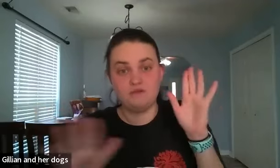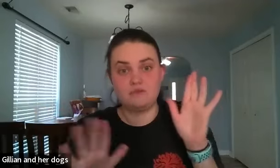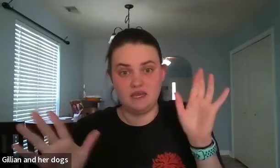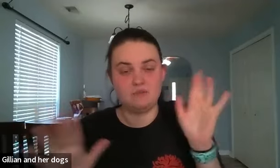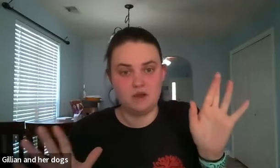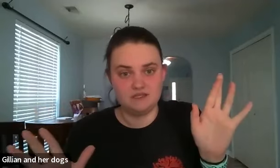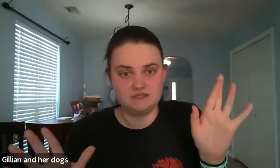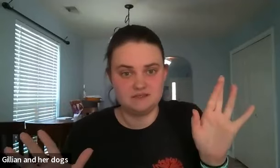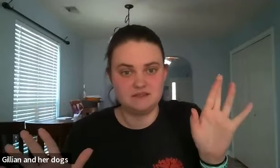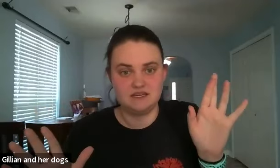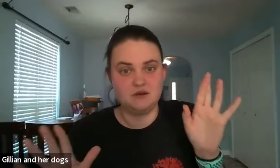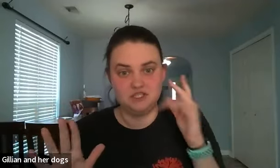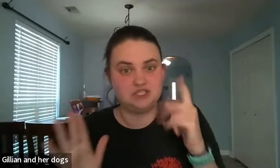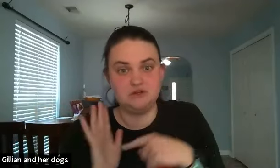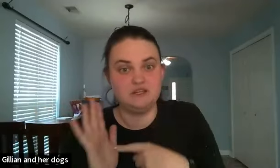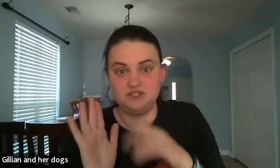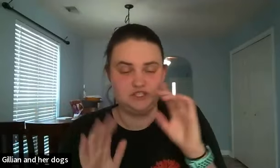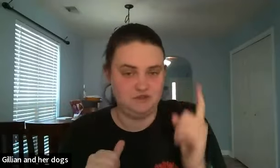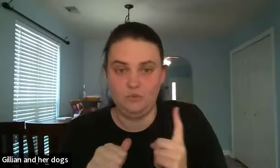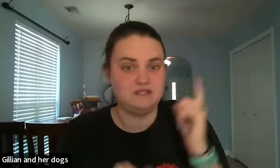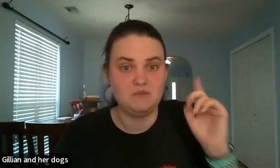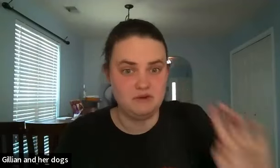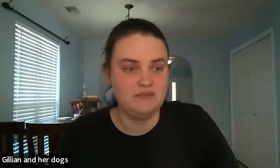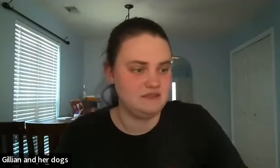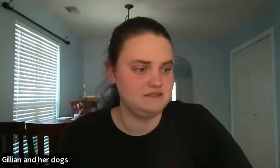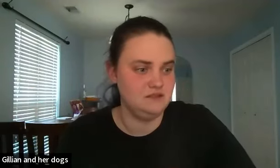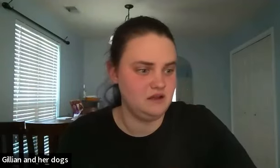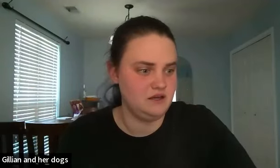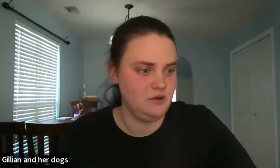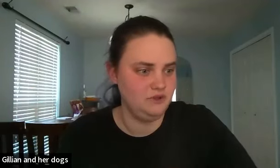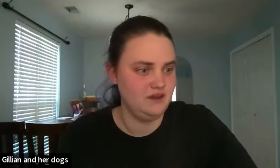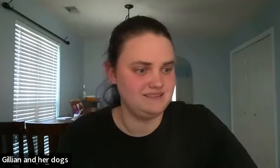them again, I promise. Because I know I just showed it just one time already. That's not going to help you guys.